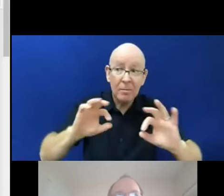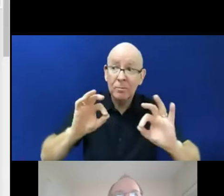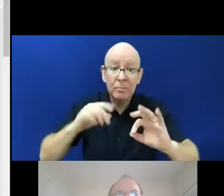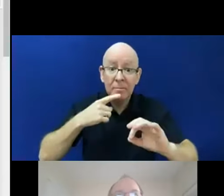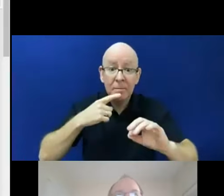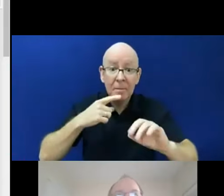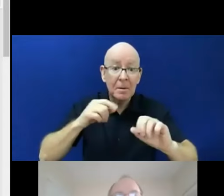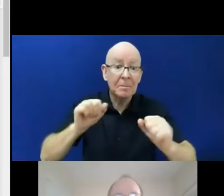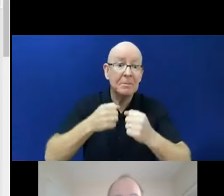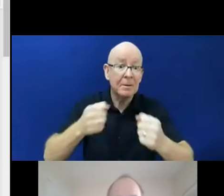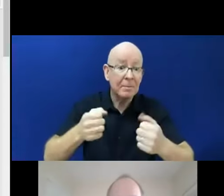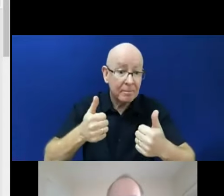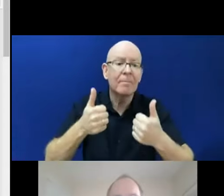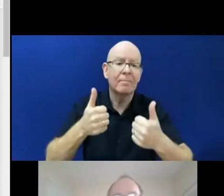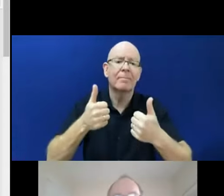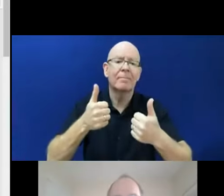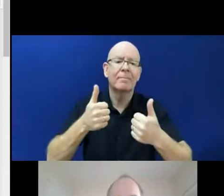So I go ahead.